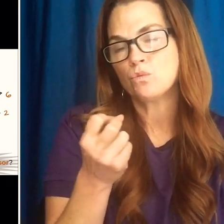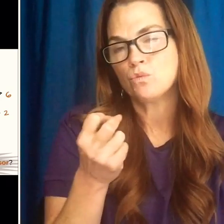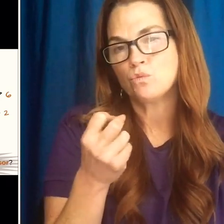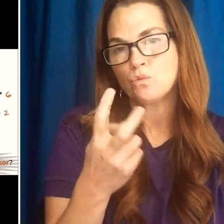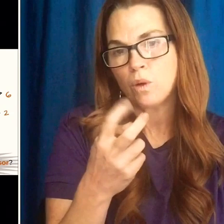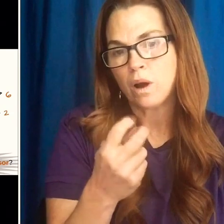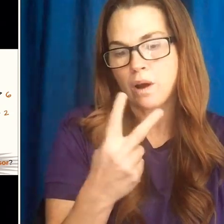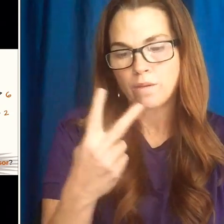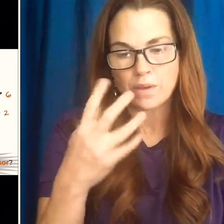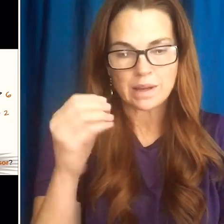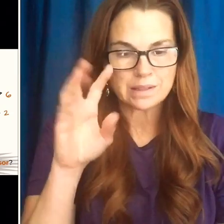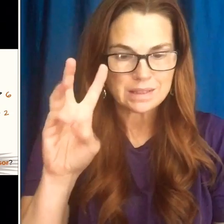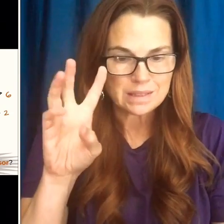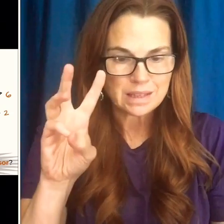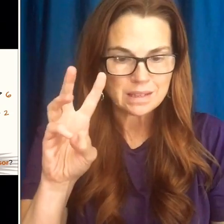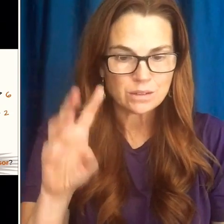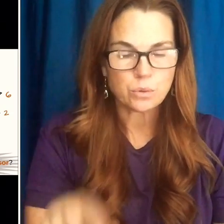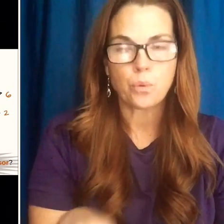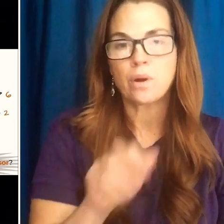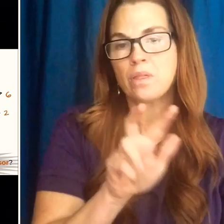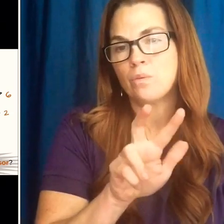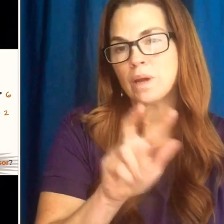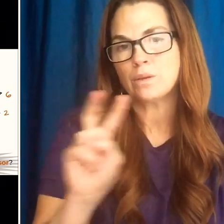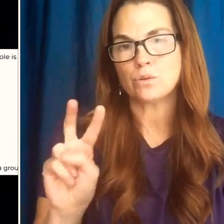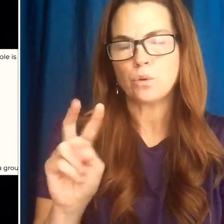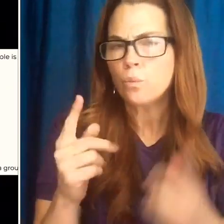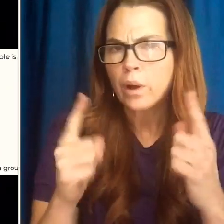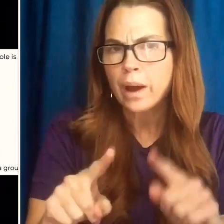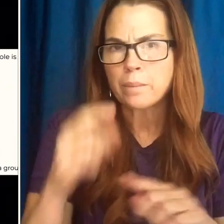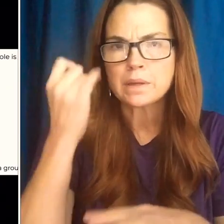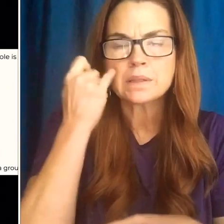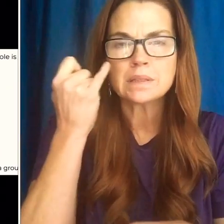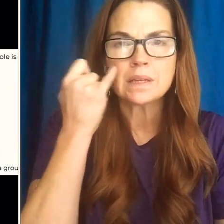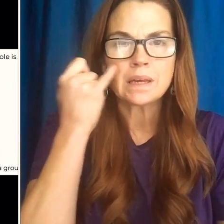the dividend is less than the divisor?